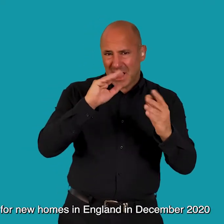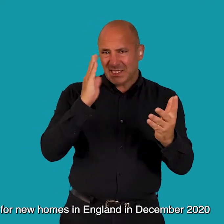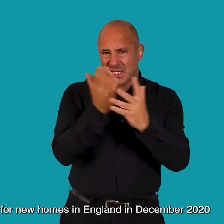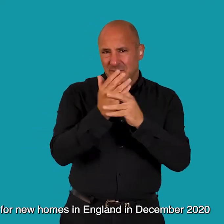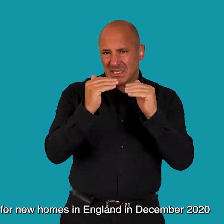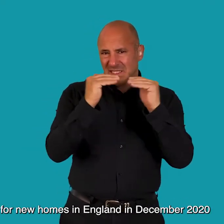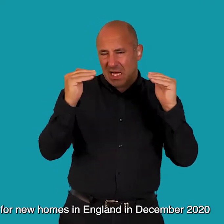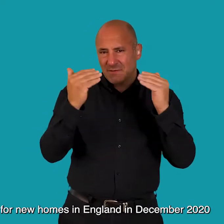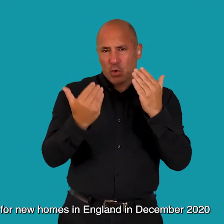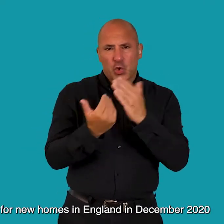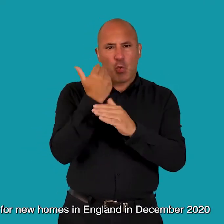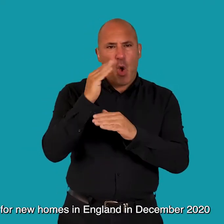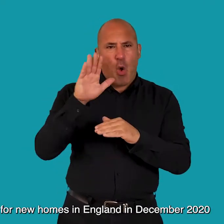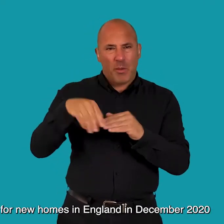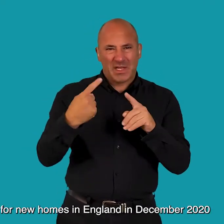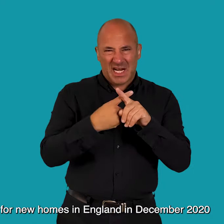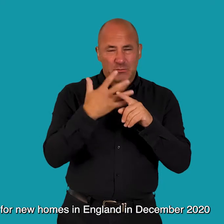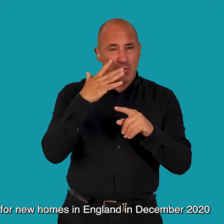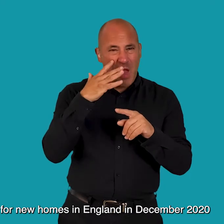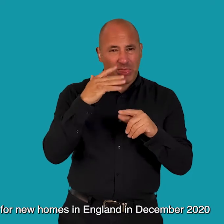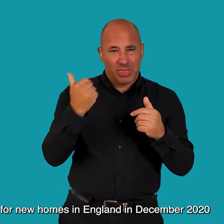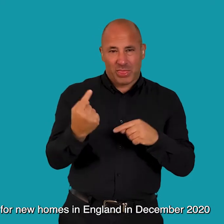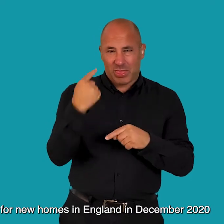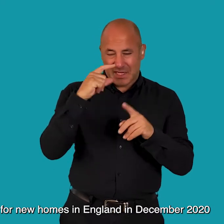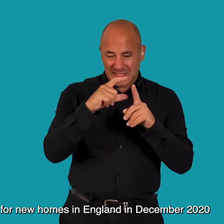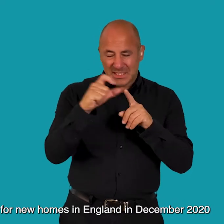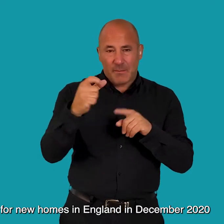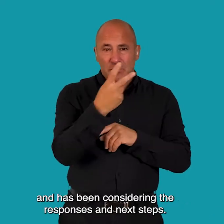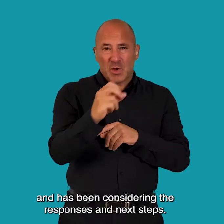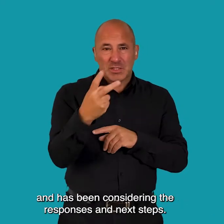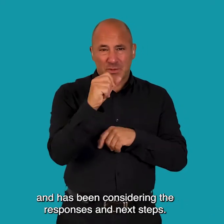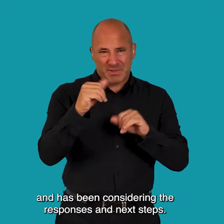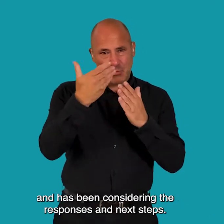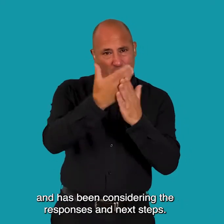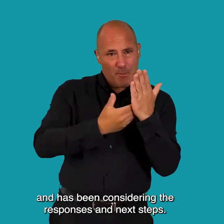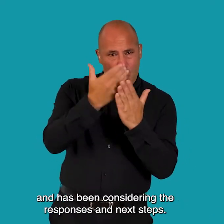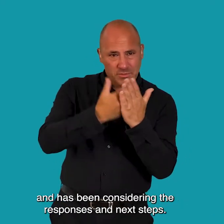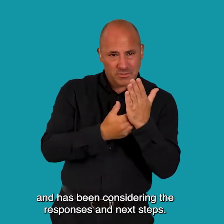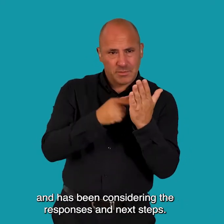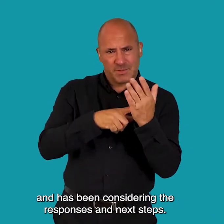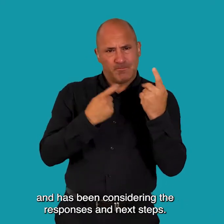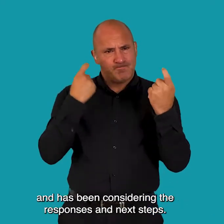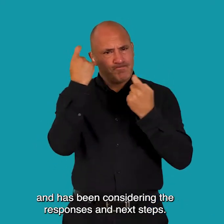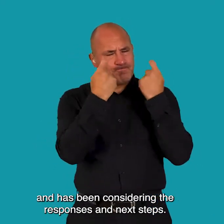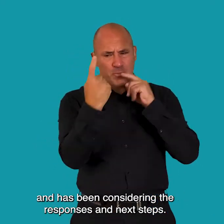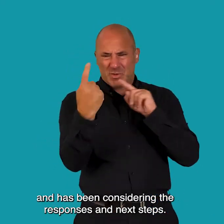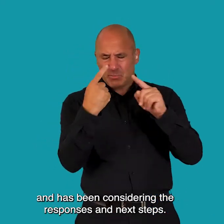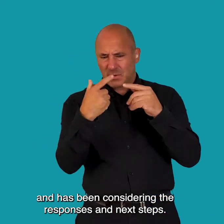homes in England in December 2020 and has been considering the responses and next